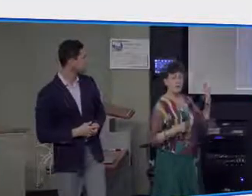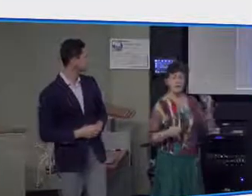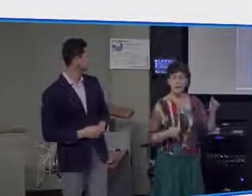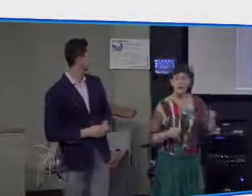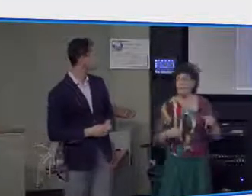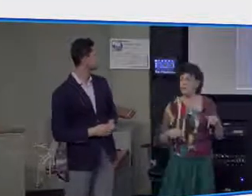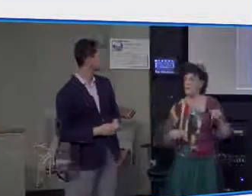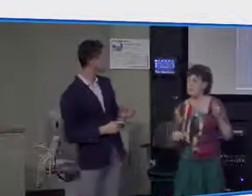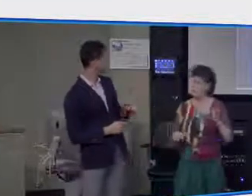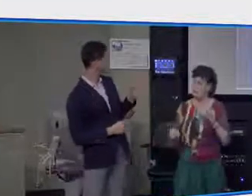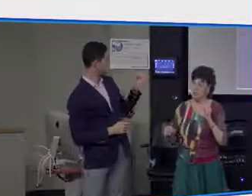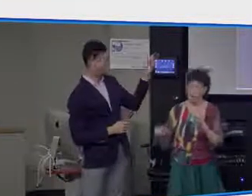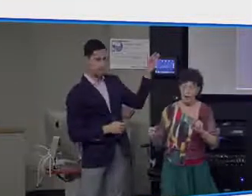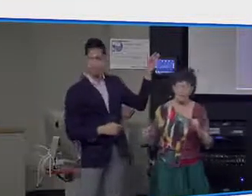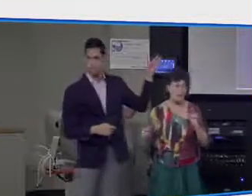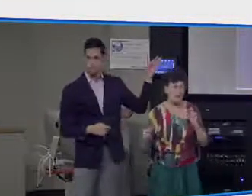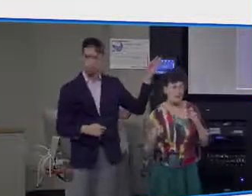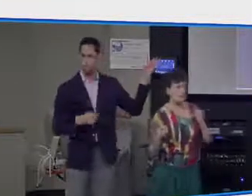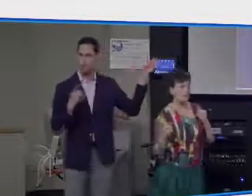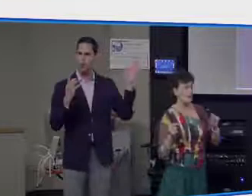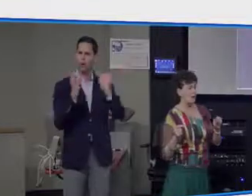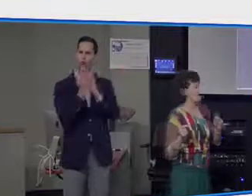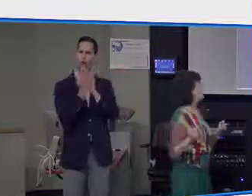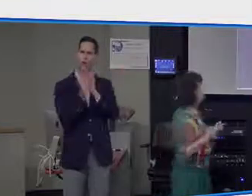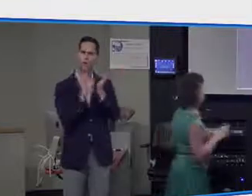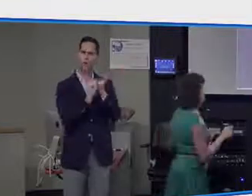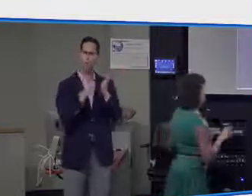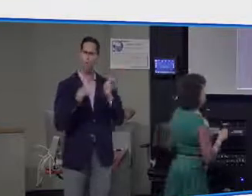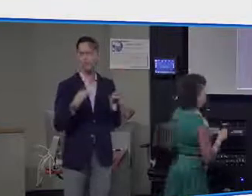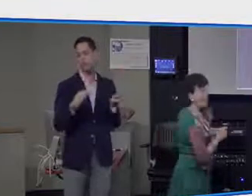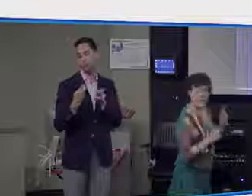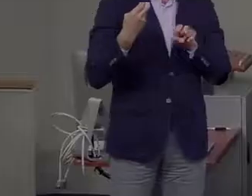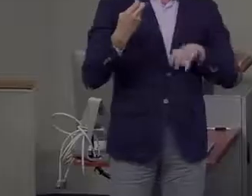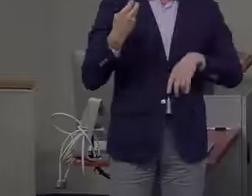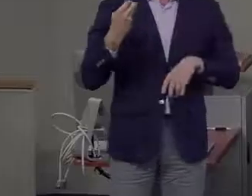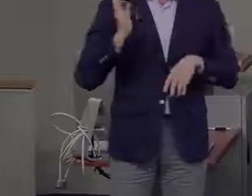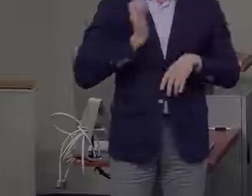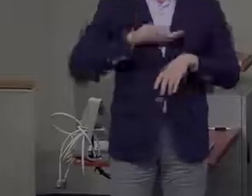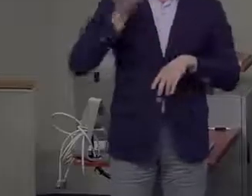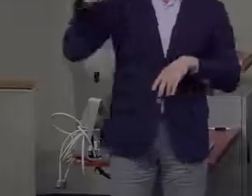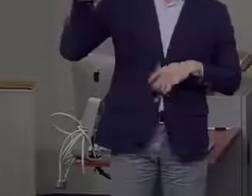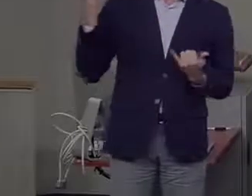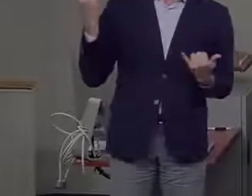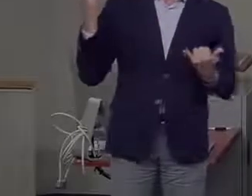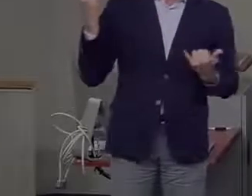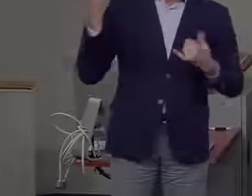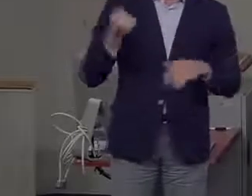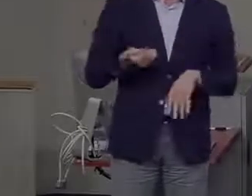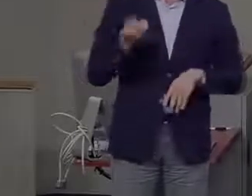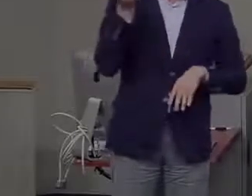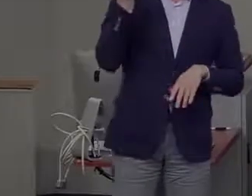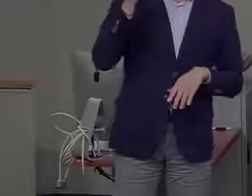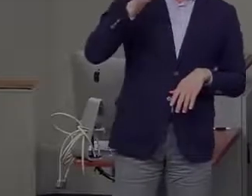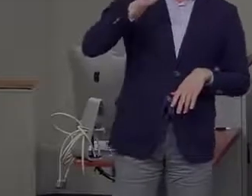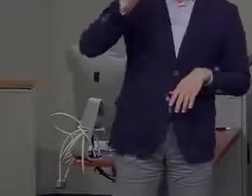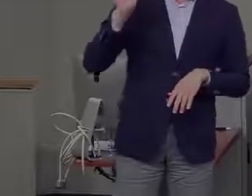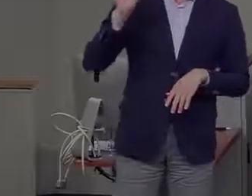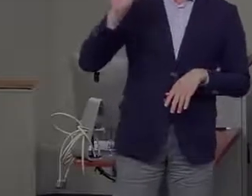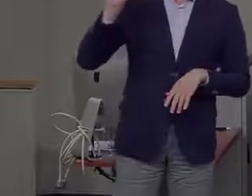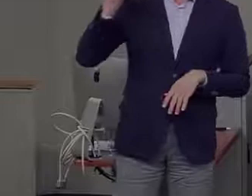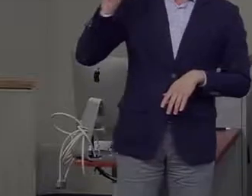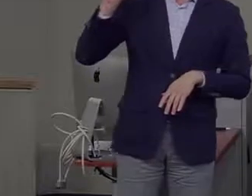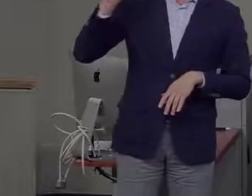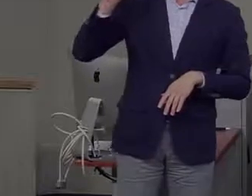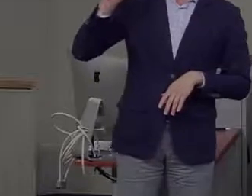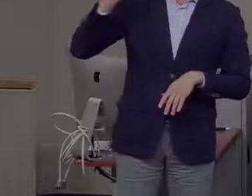name of the book from which our talk comes. And in 1997, political scientist Don Stokes wrote